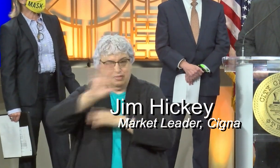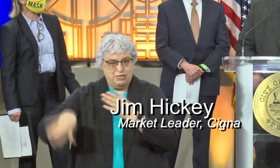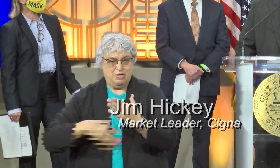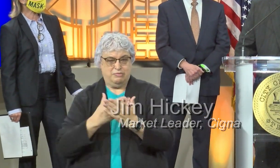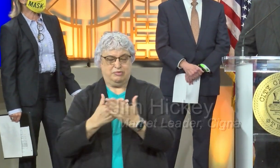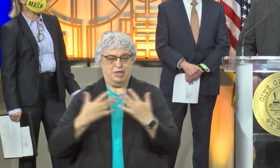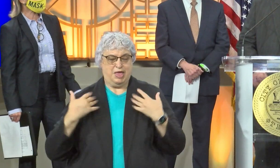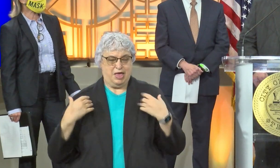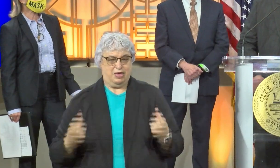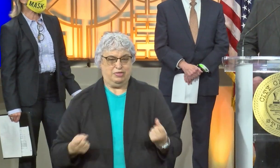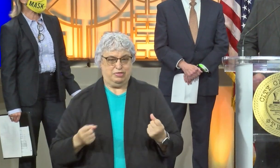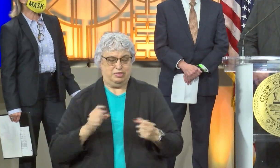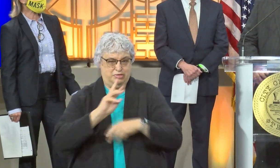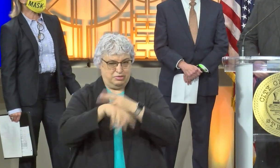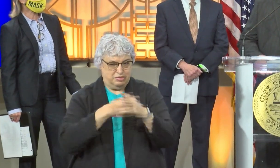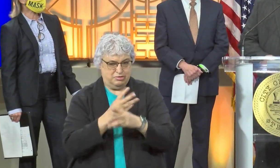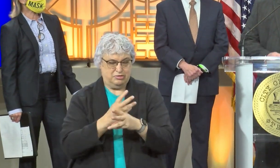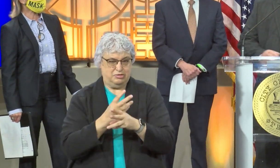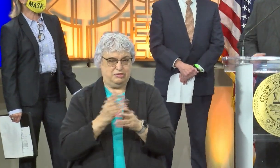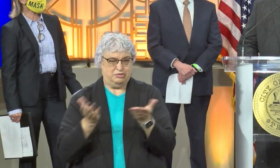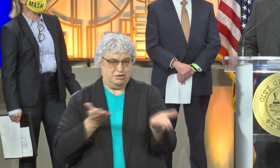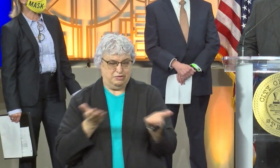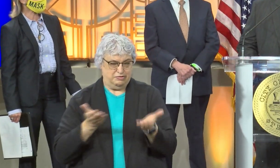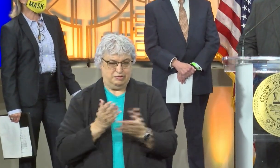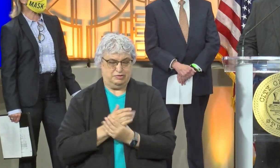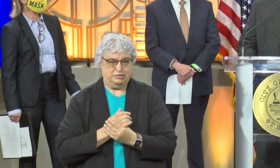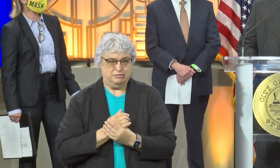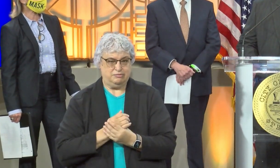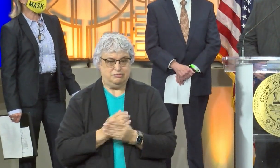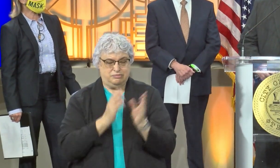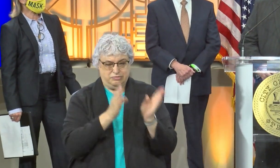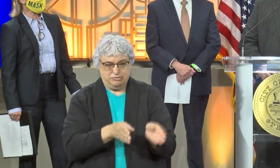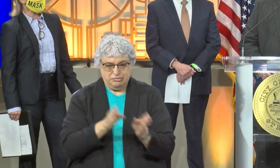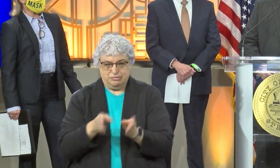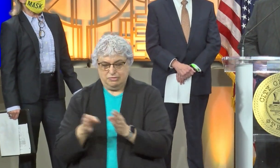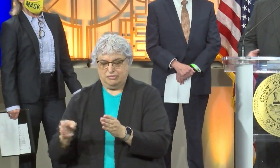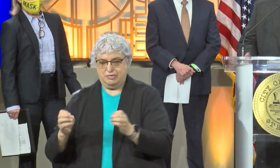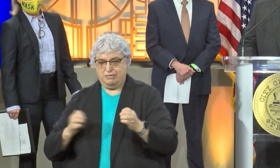Cigna's mission is to support an individual's entire health, both